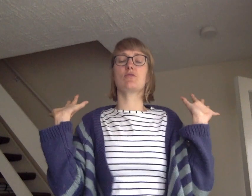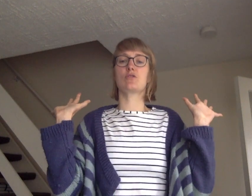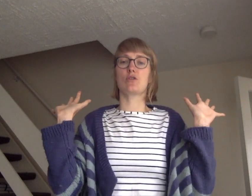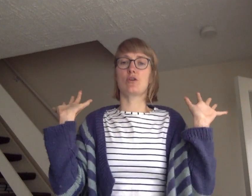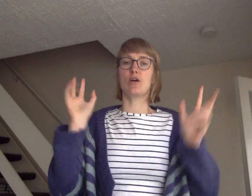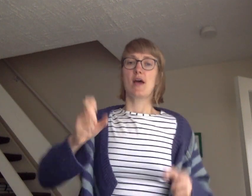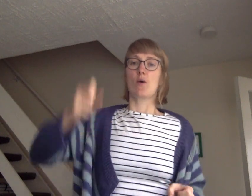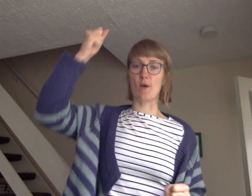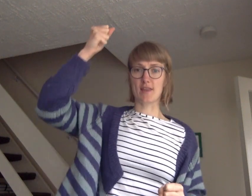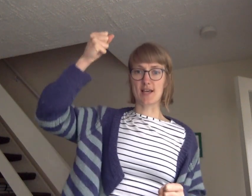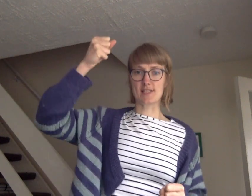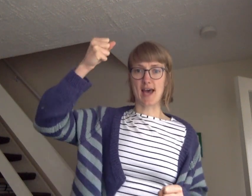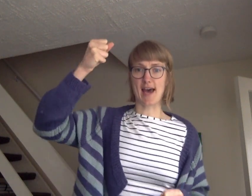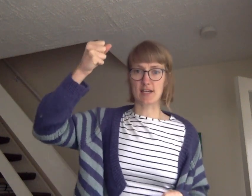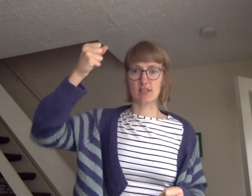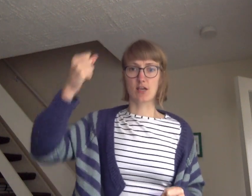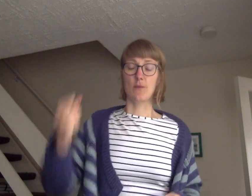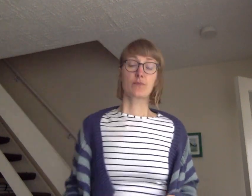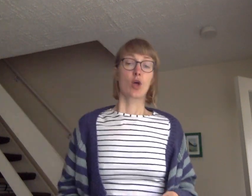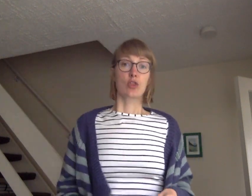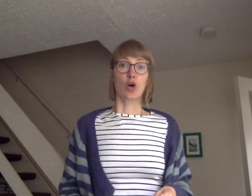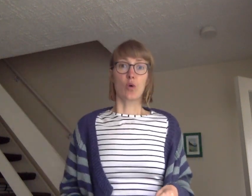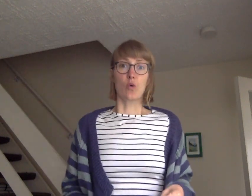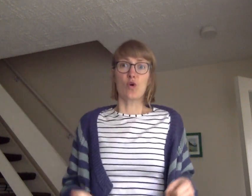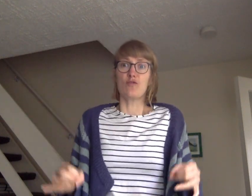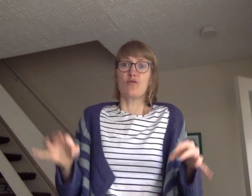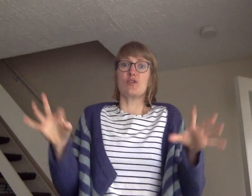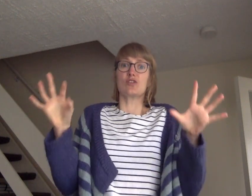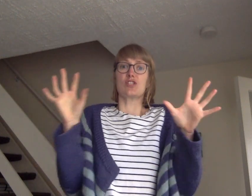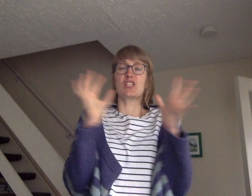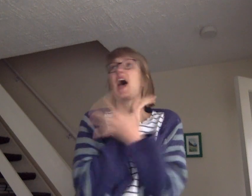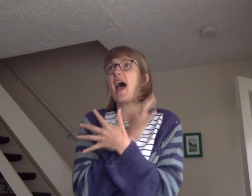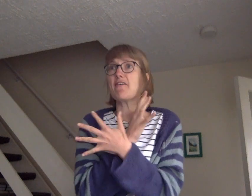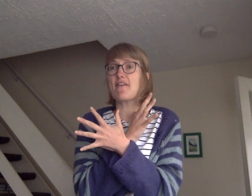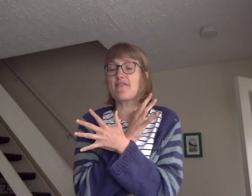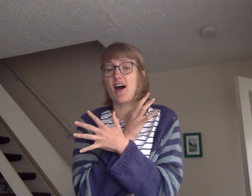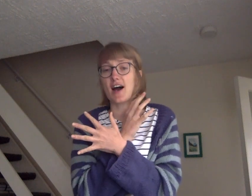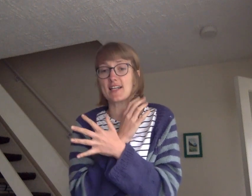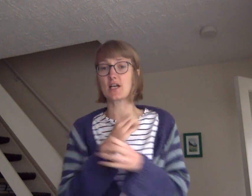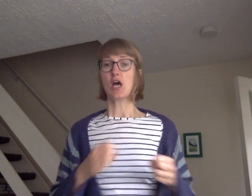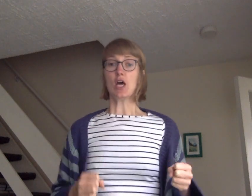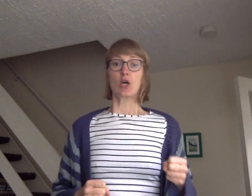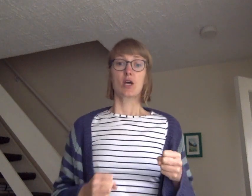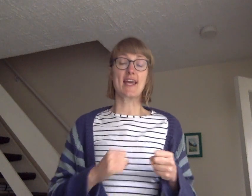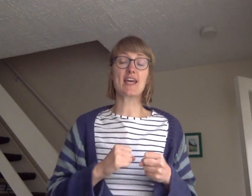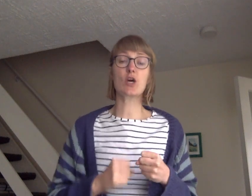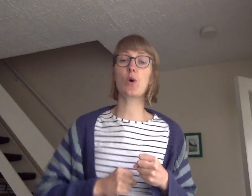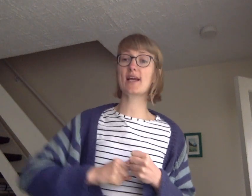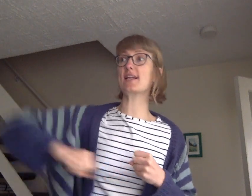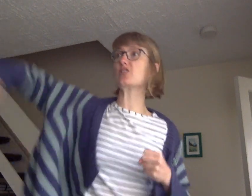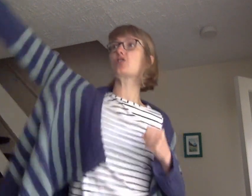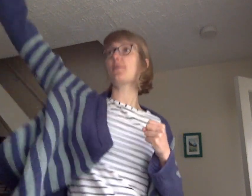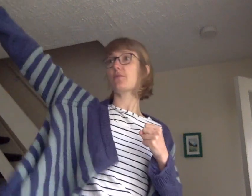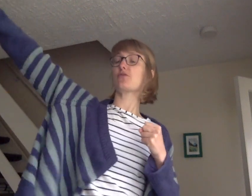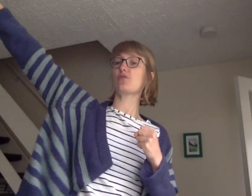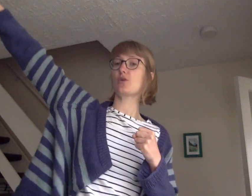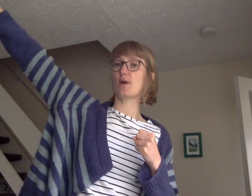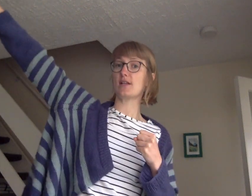the door with his axe. The wolf was terrified. He quickly jumped through the